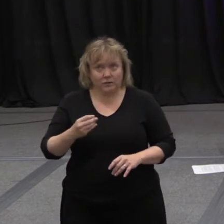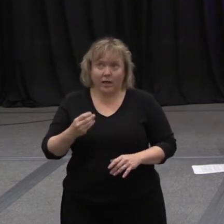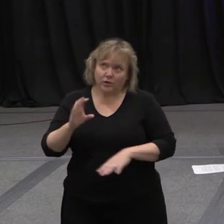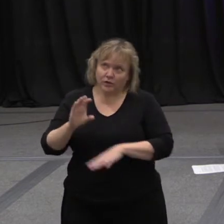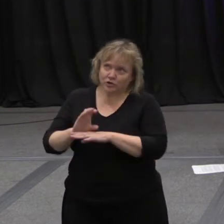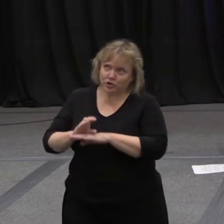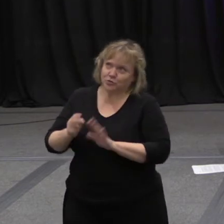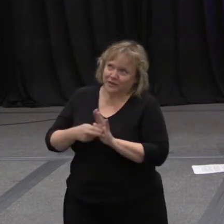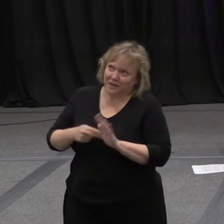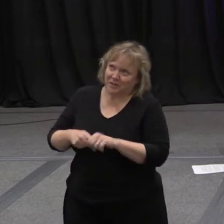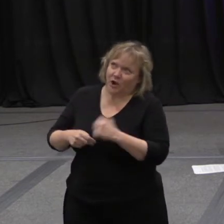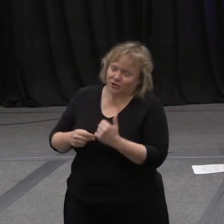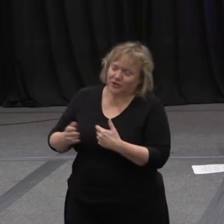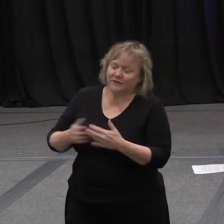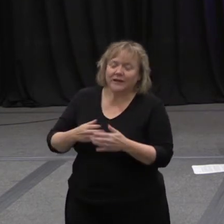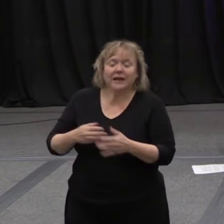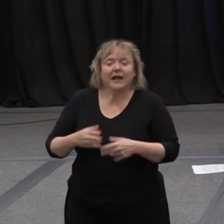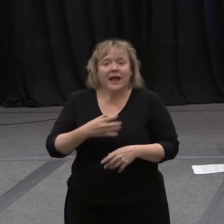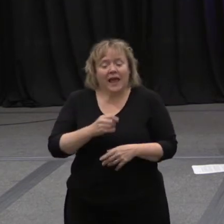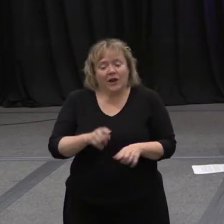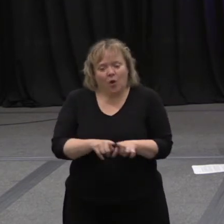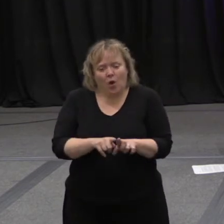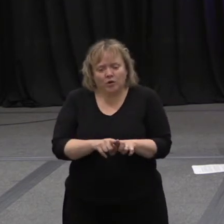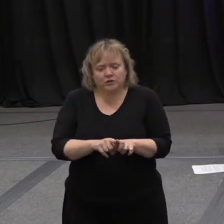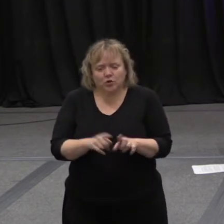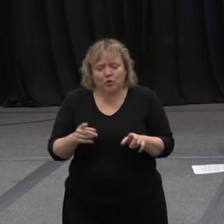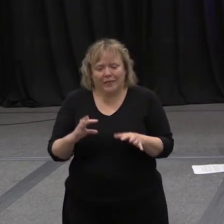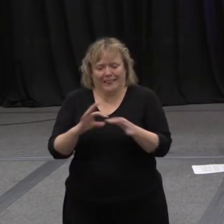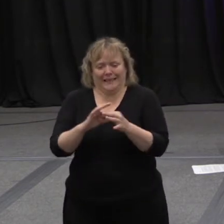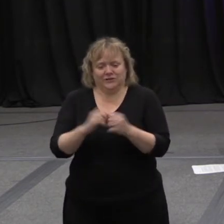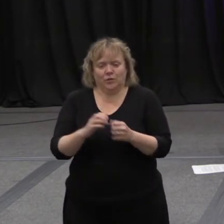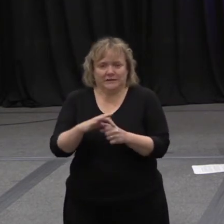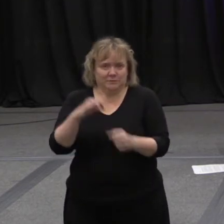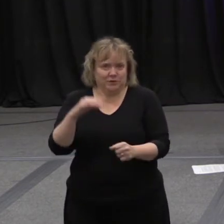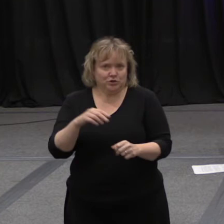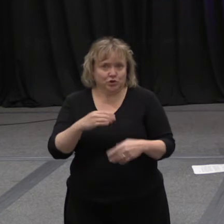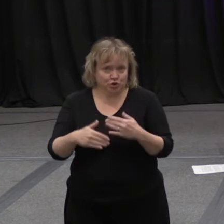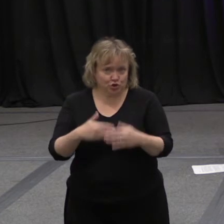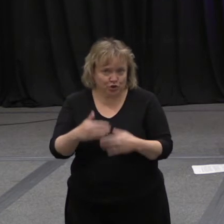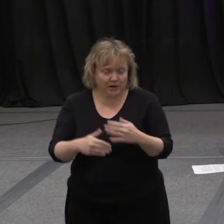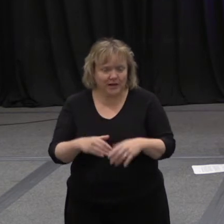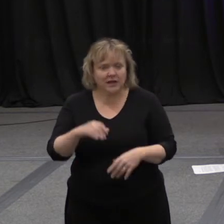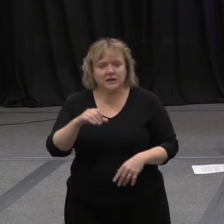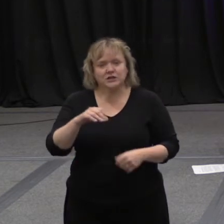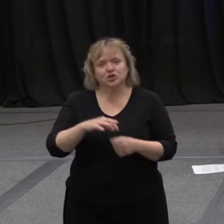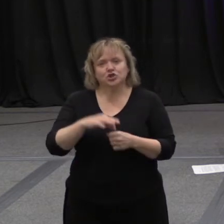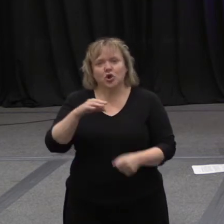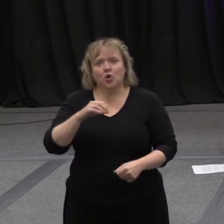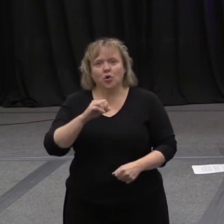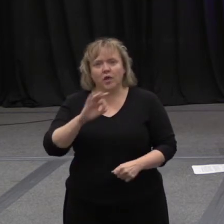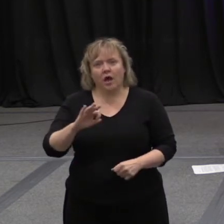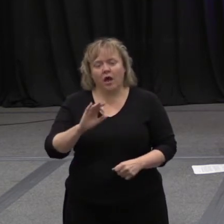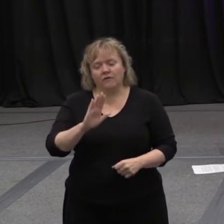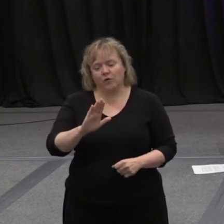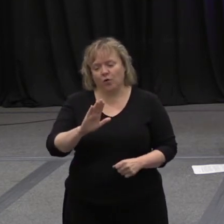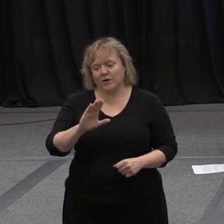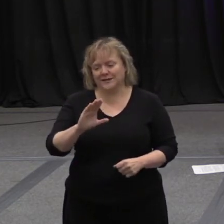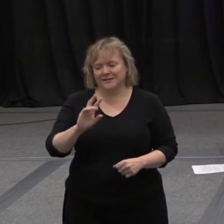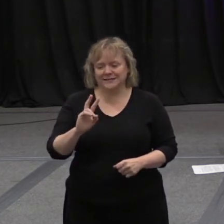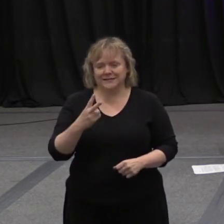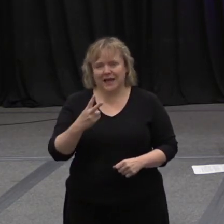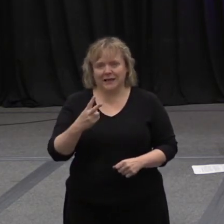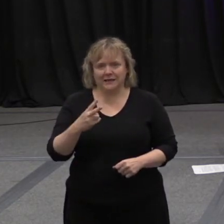alternative and a spiritual journey would be Hardy Haberman's book, Soul of a Second Skin. It's fabulous.